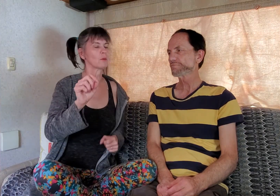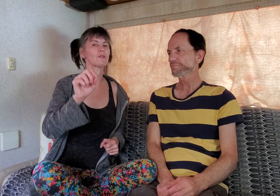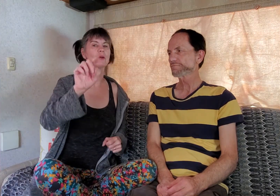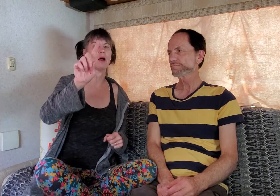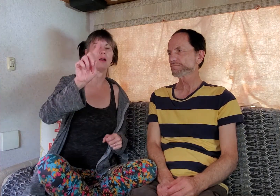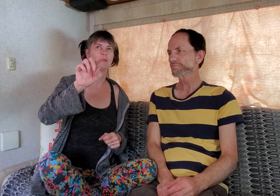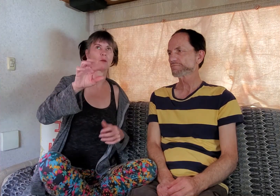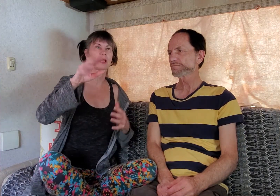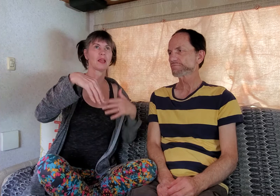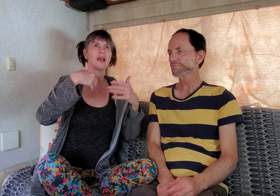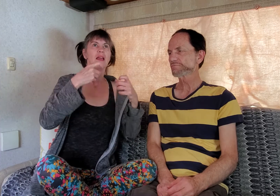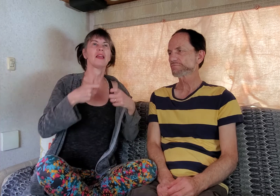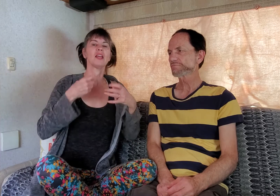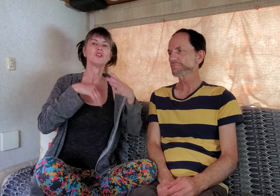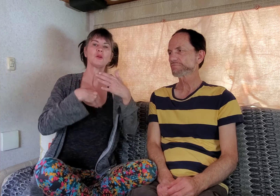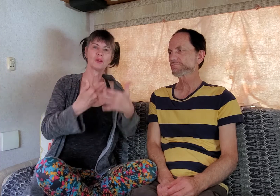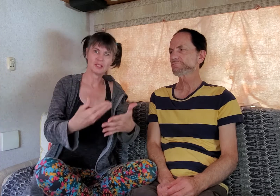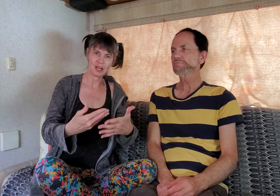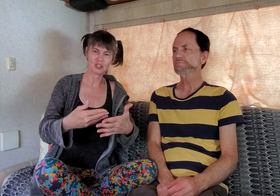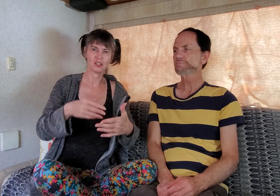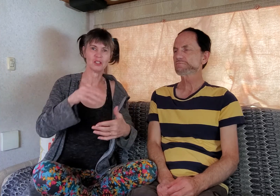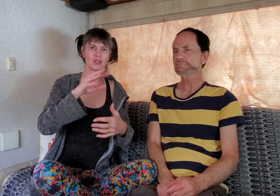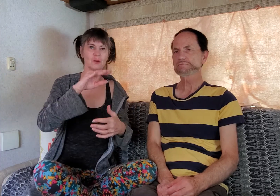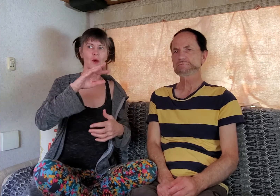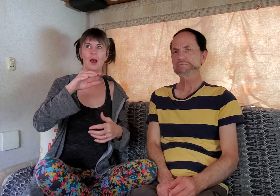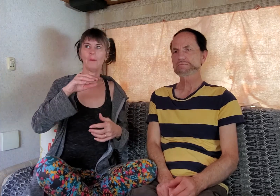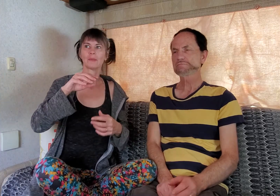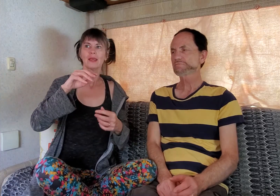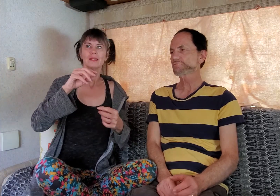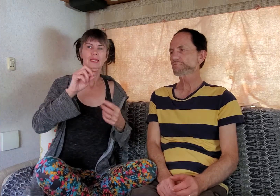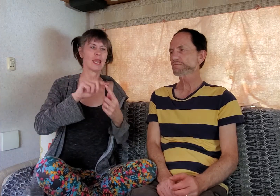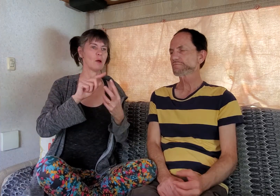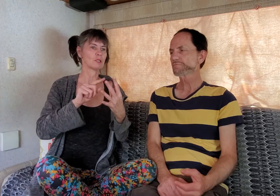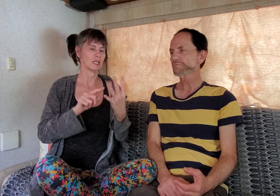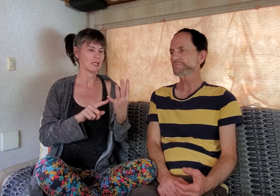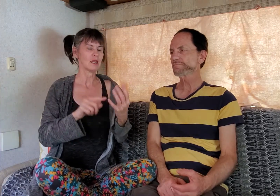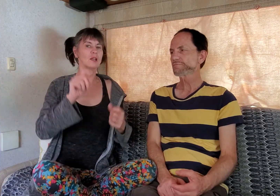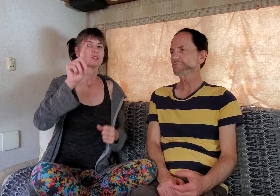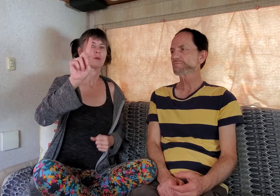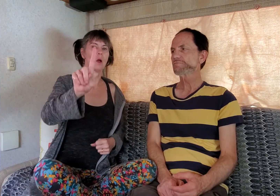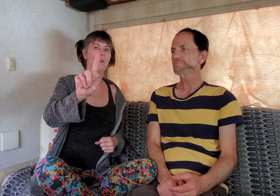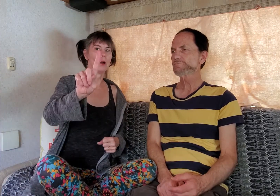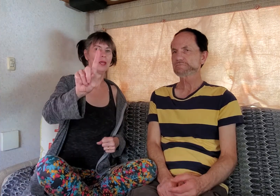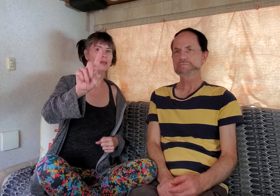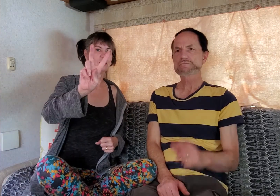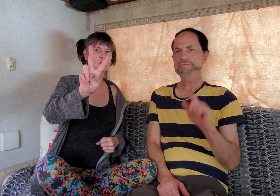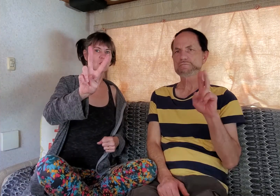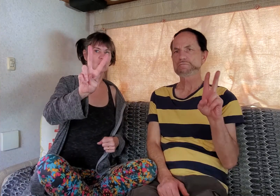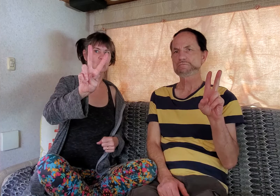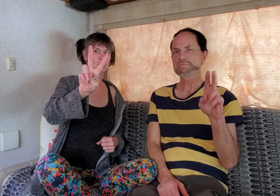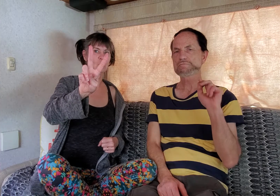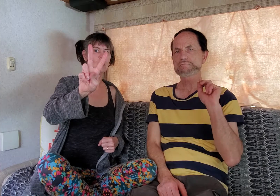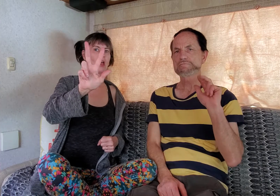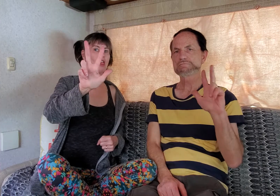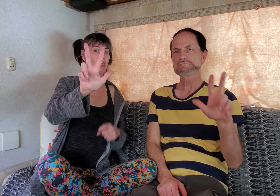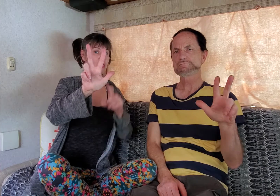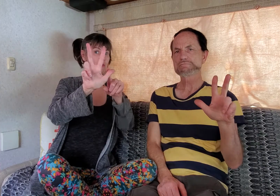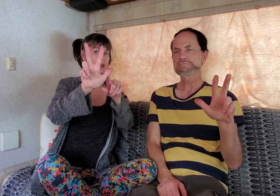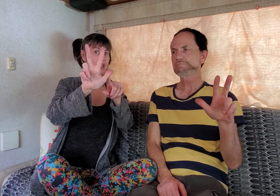review, quick introduction to counting. So we got 1, 2,